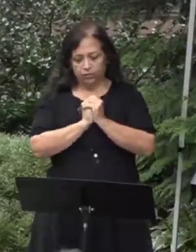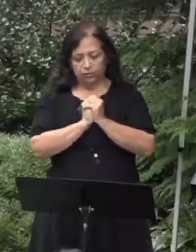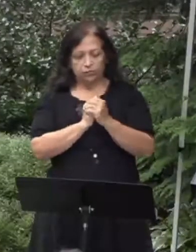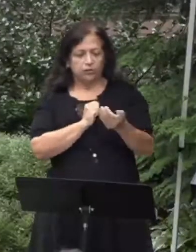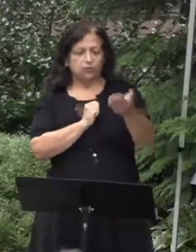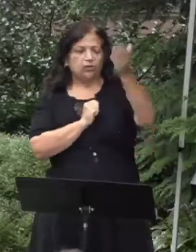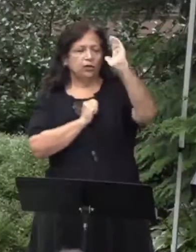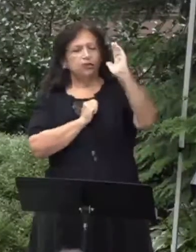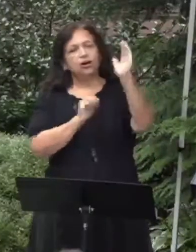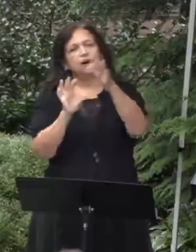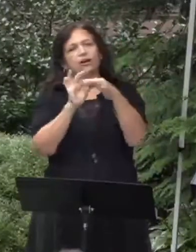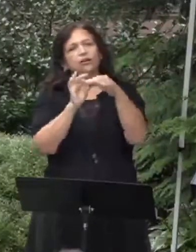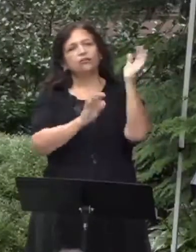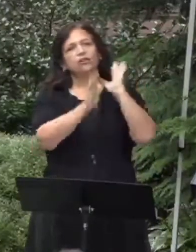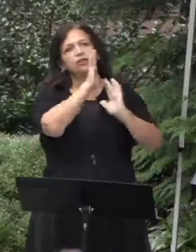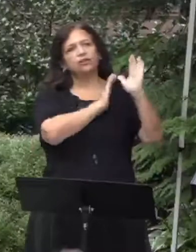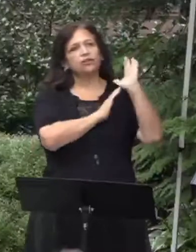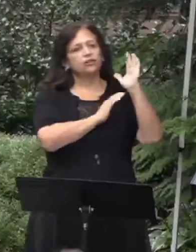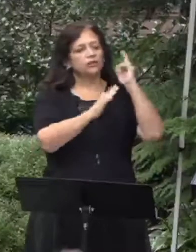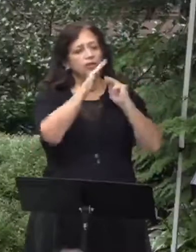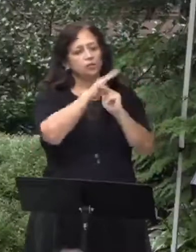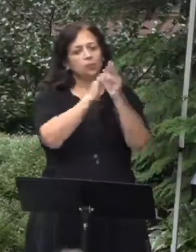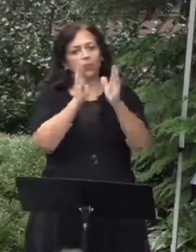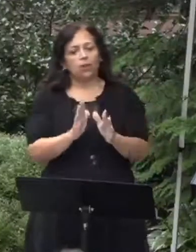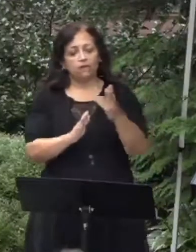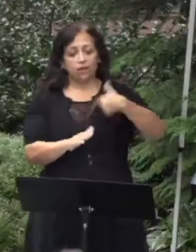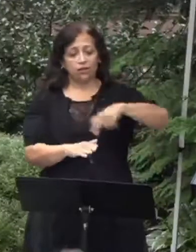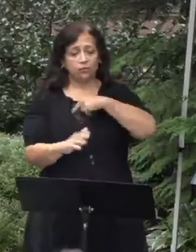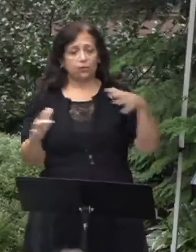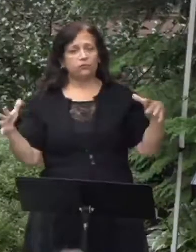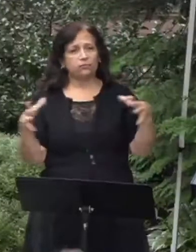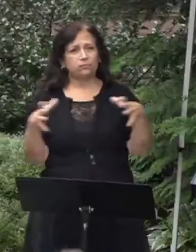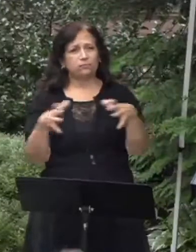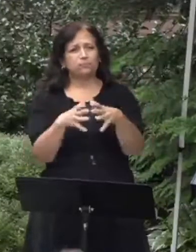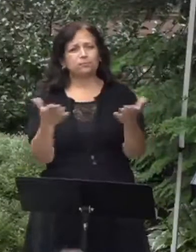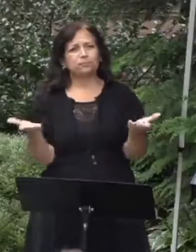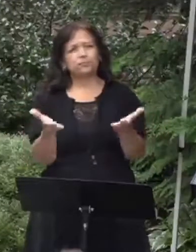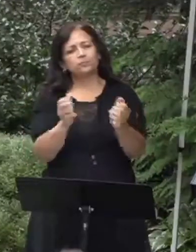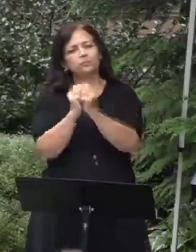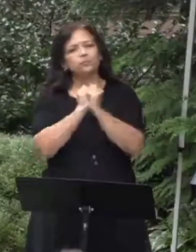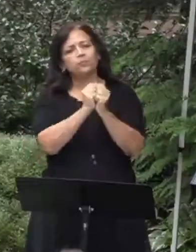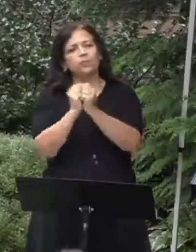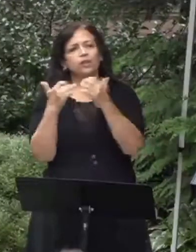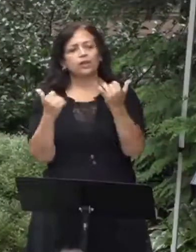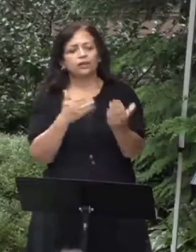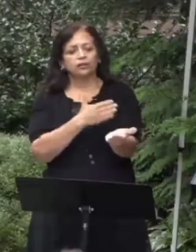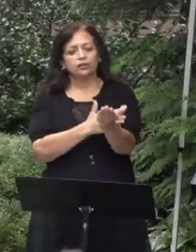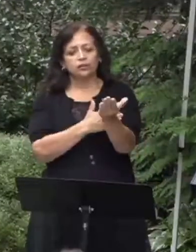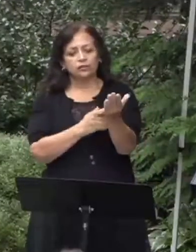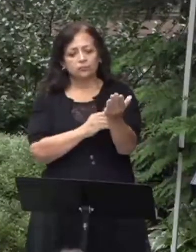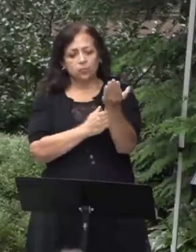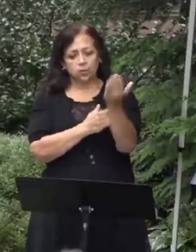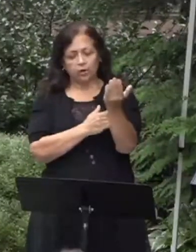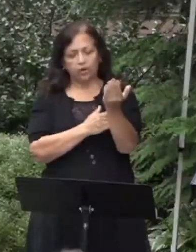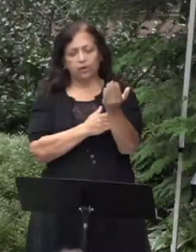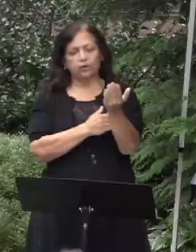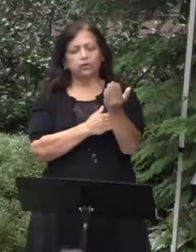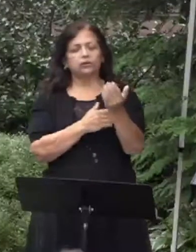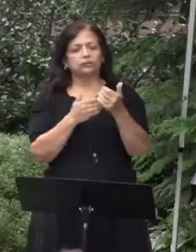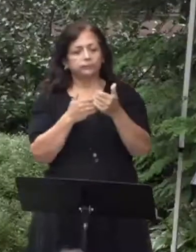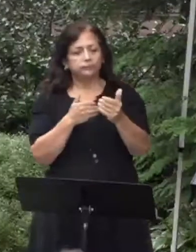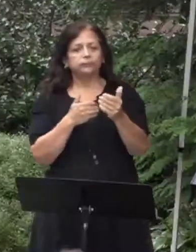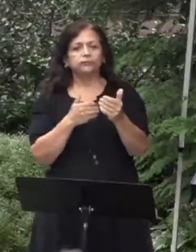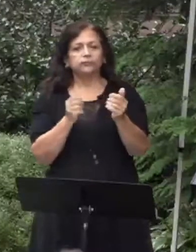God of our ancestors and our prophets, we have come here together in this moment and in the moments to come